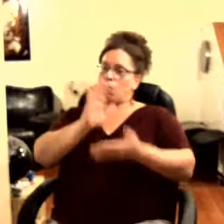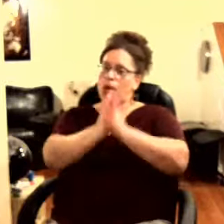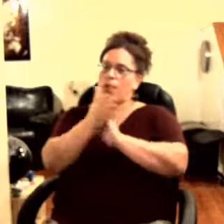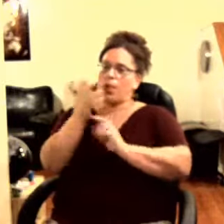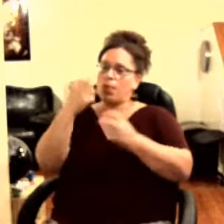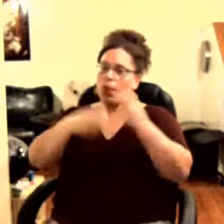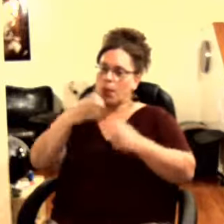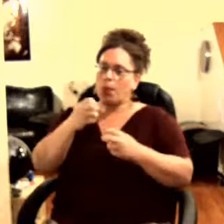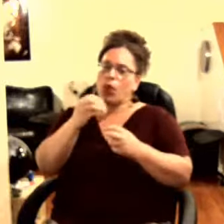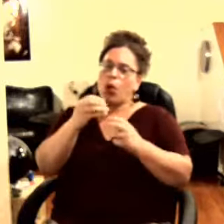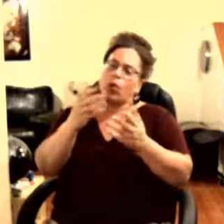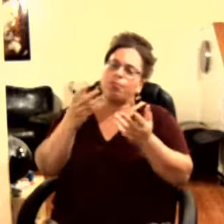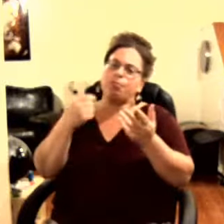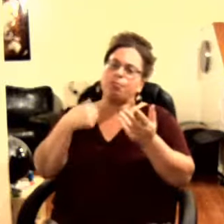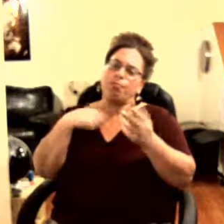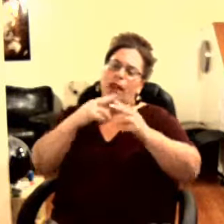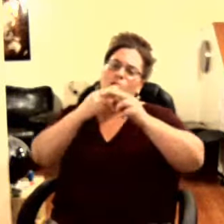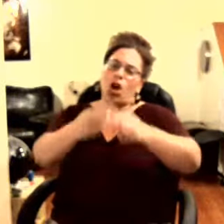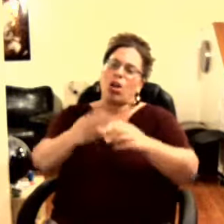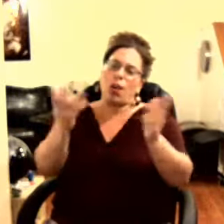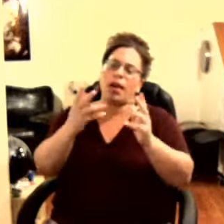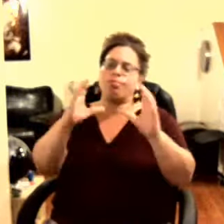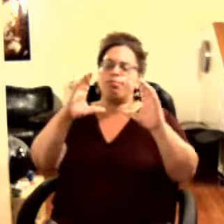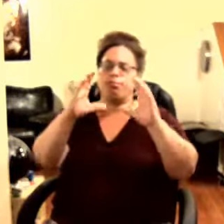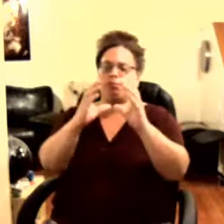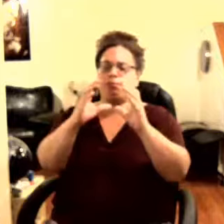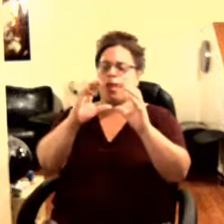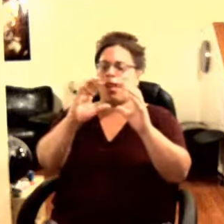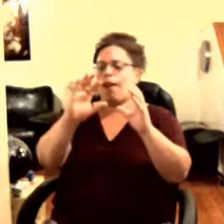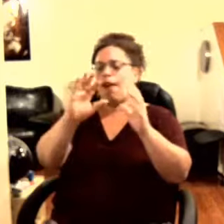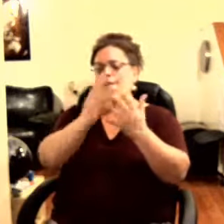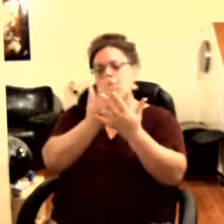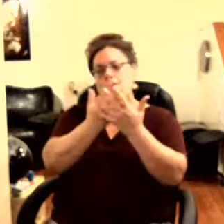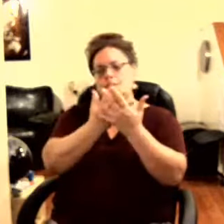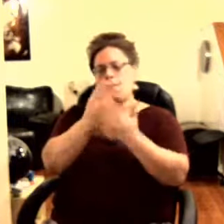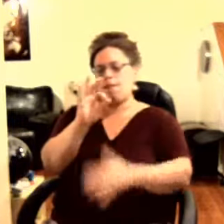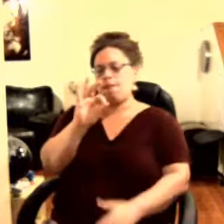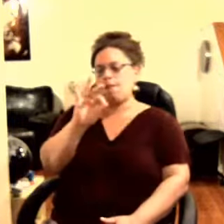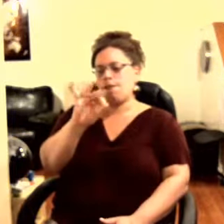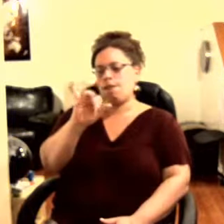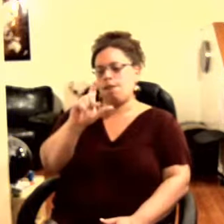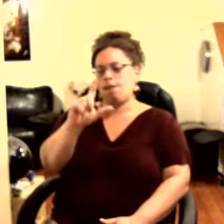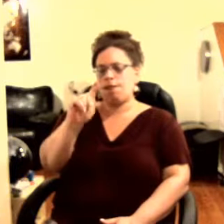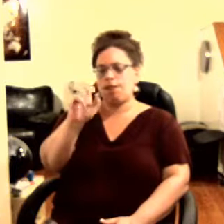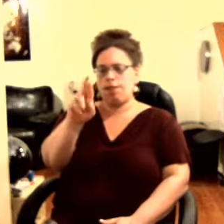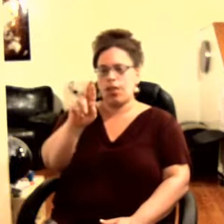information that you live in online. And what's in your filter bubble depends on who you are, and it depends on what you